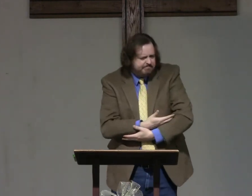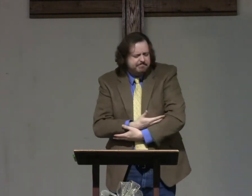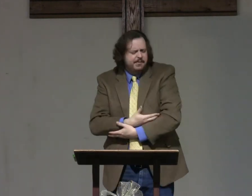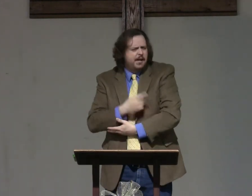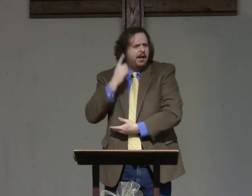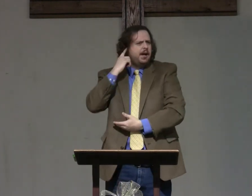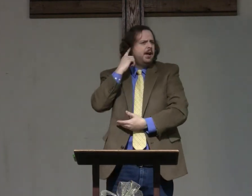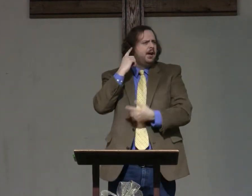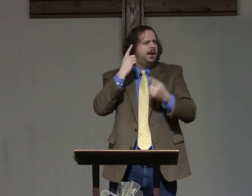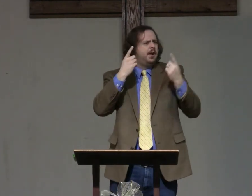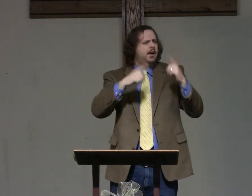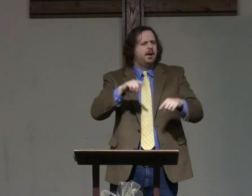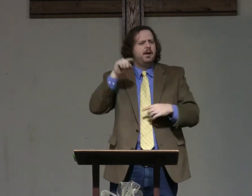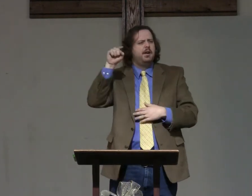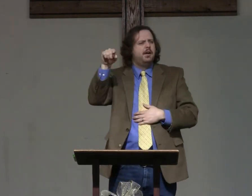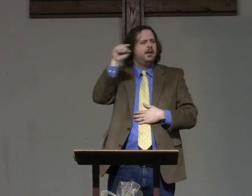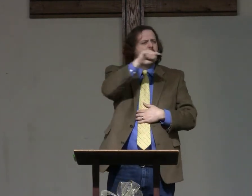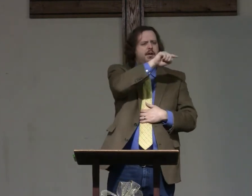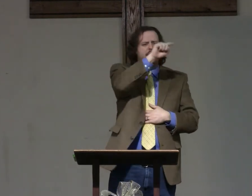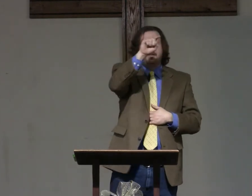beautiful baby boy.